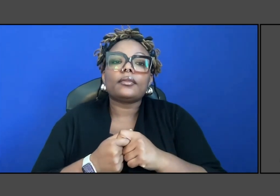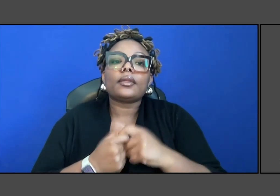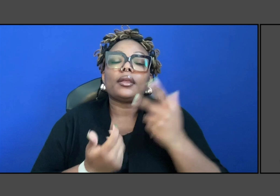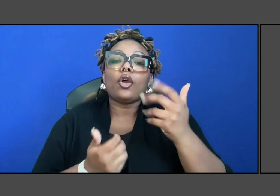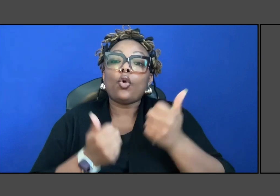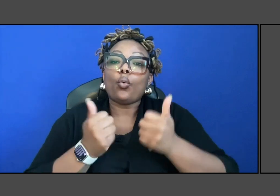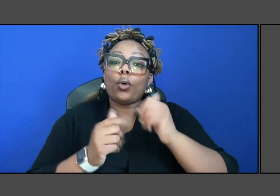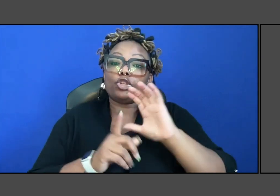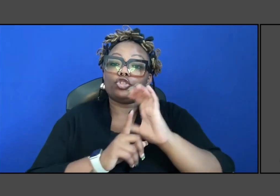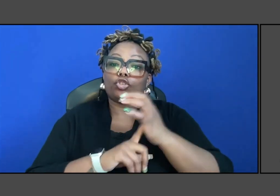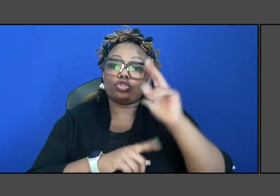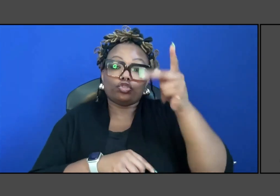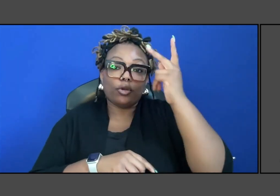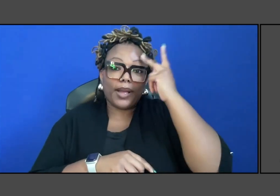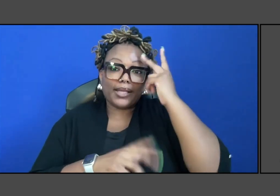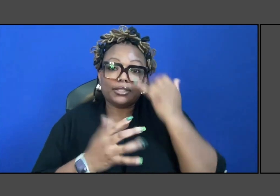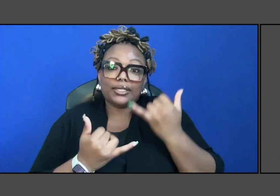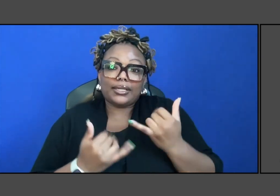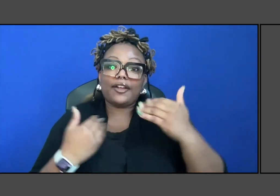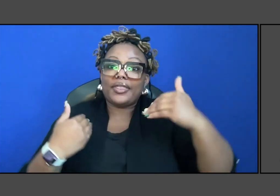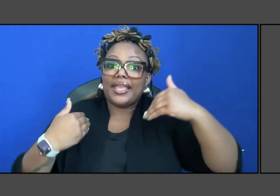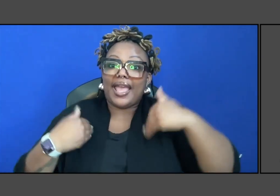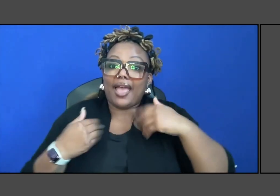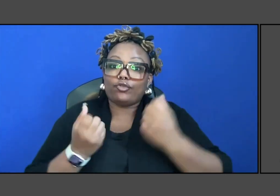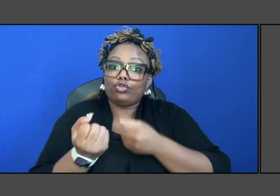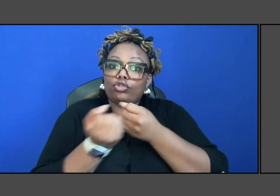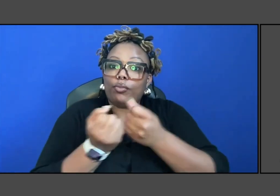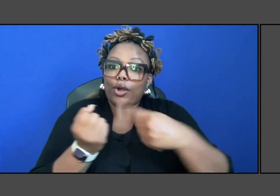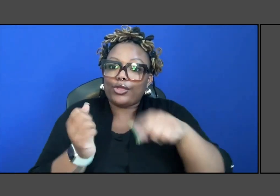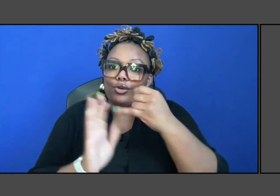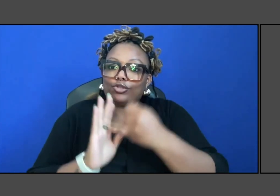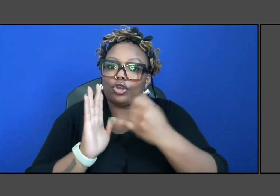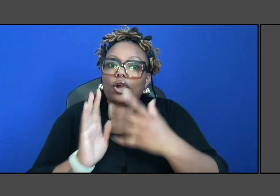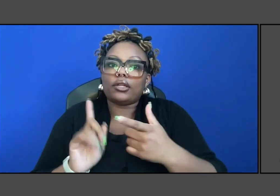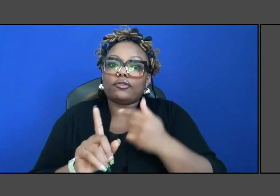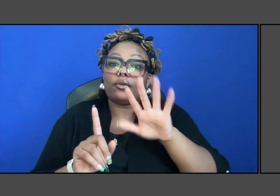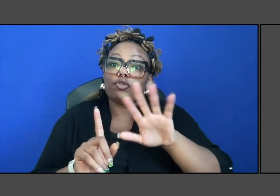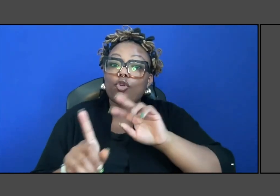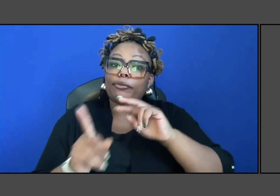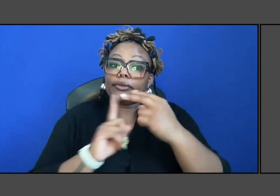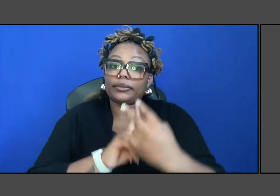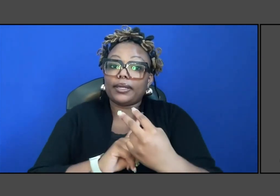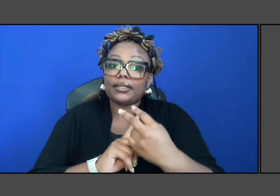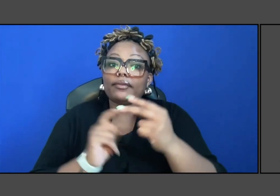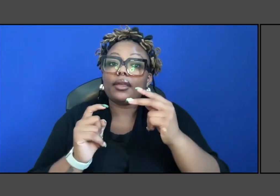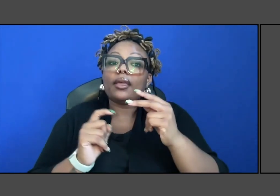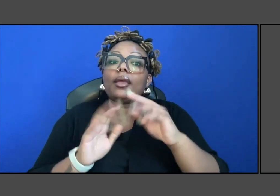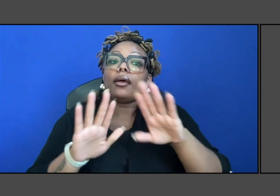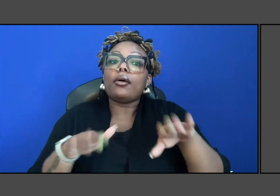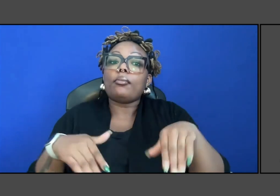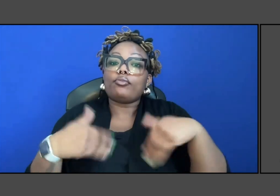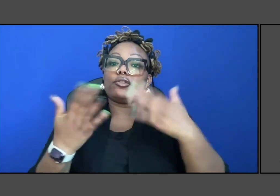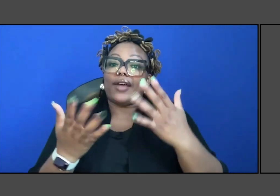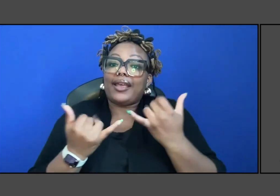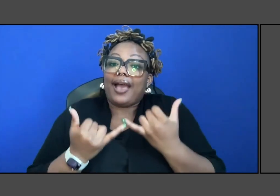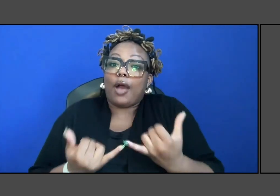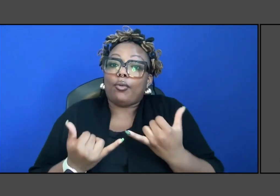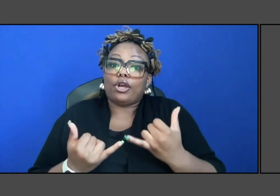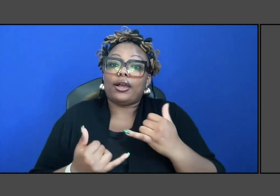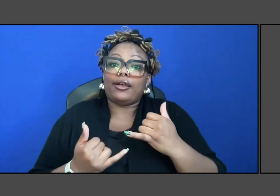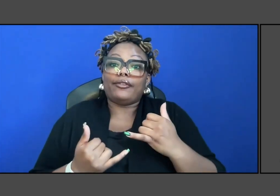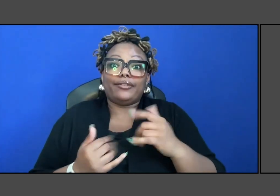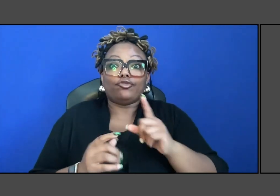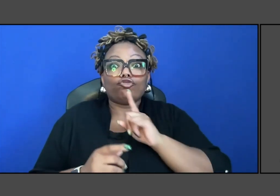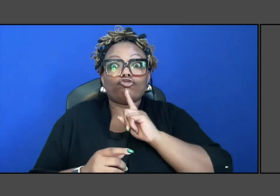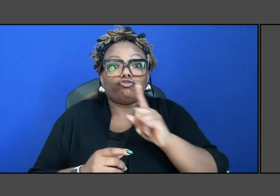policies currently exist to support them? From your perspective, given our current demographic reality, do you believe